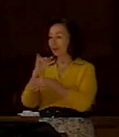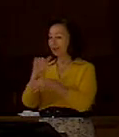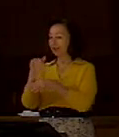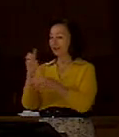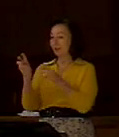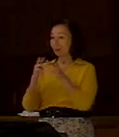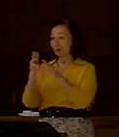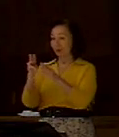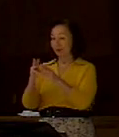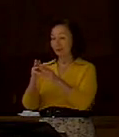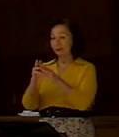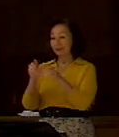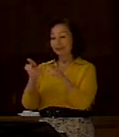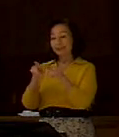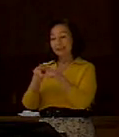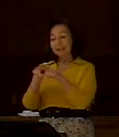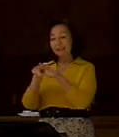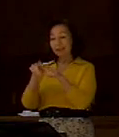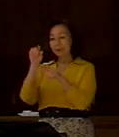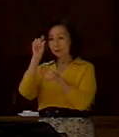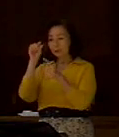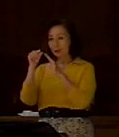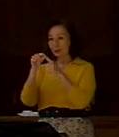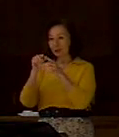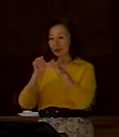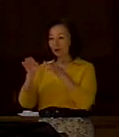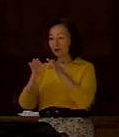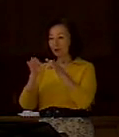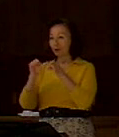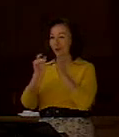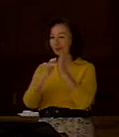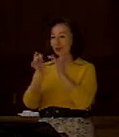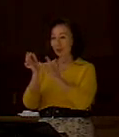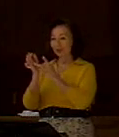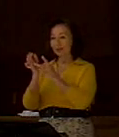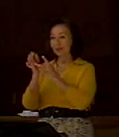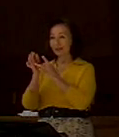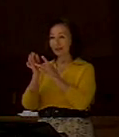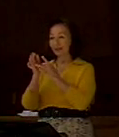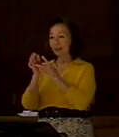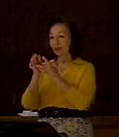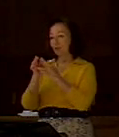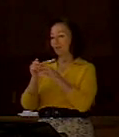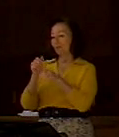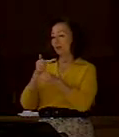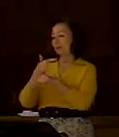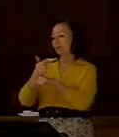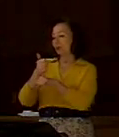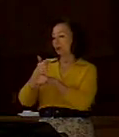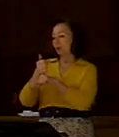he uses that same Greek word to describe Jesus being charged with humanity's sins.